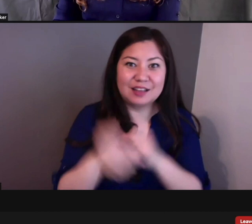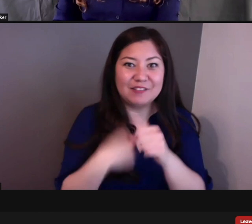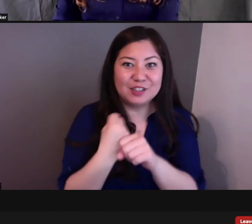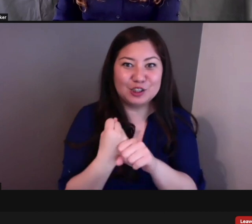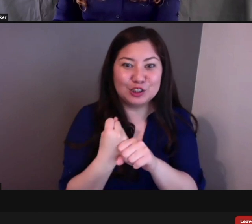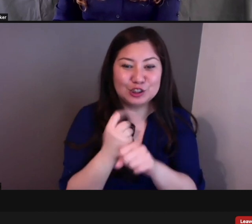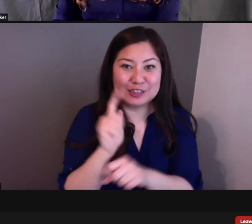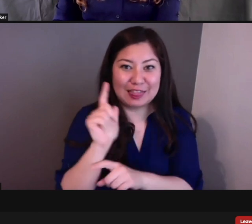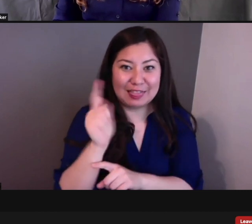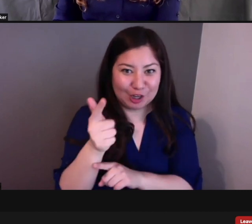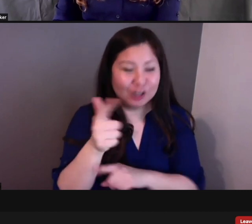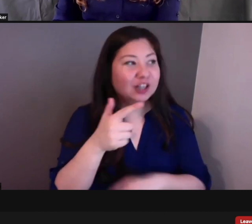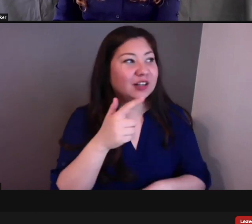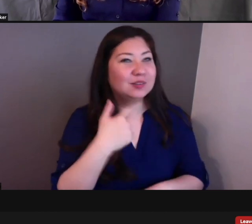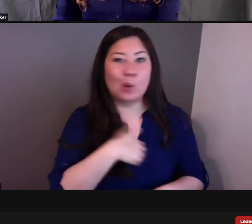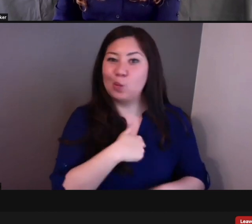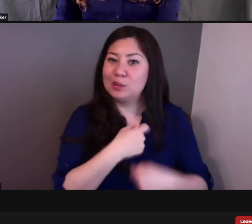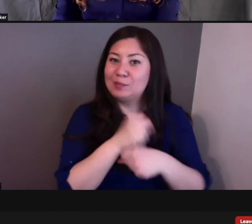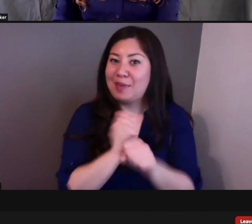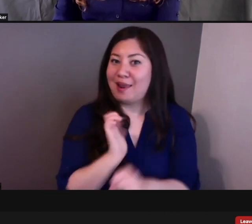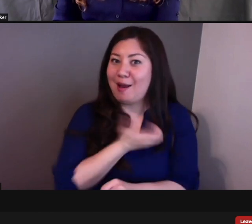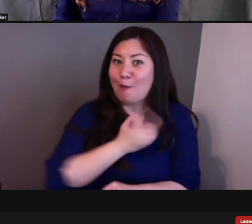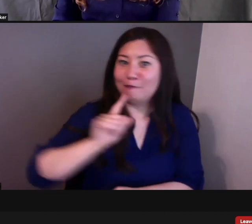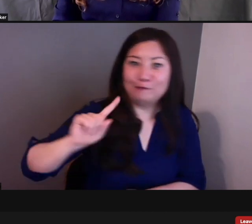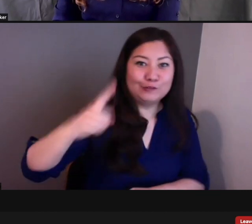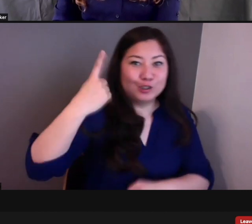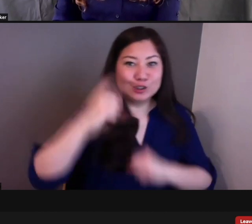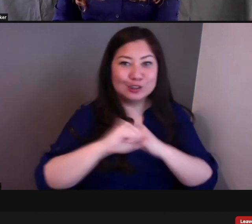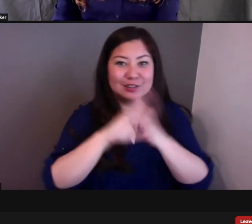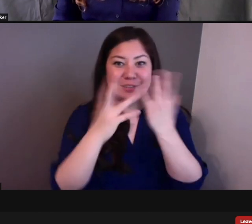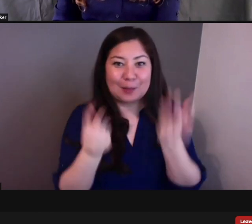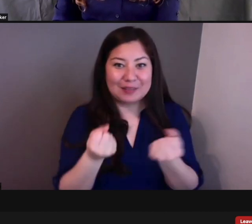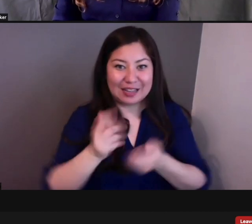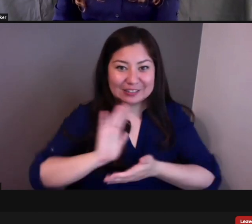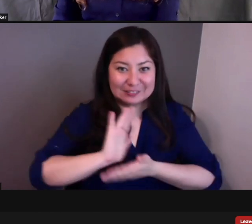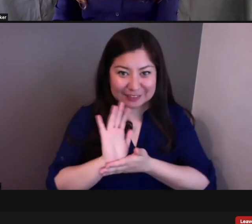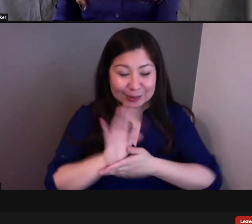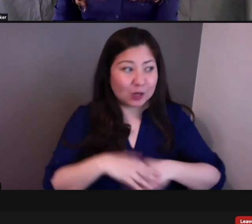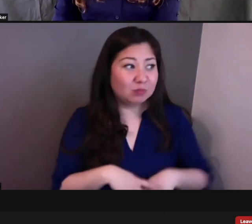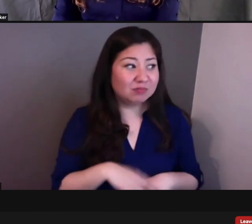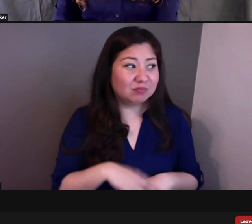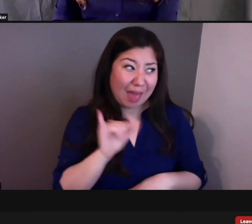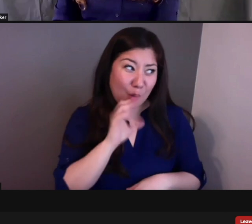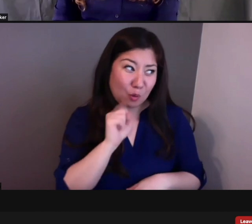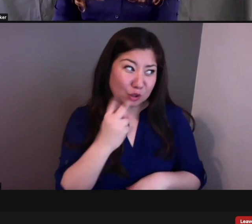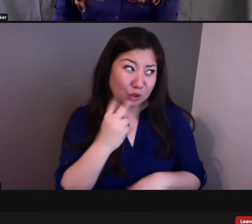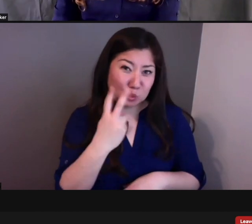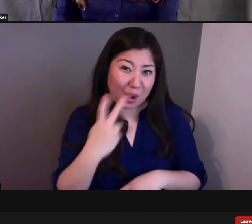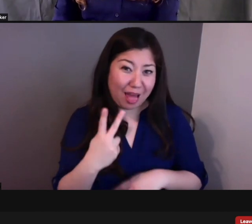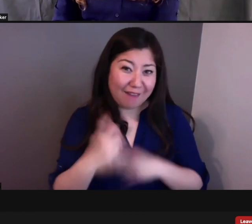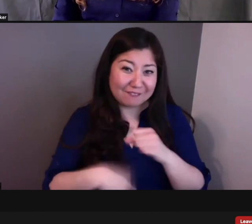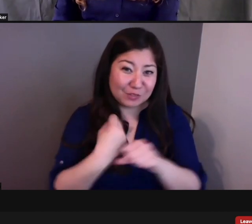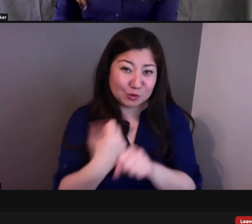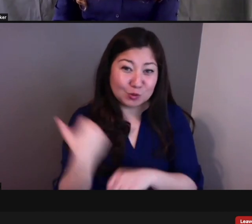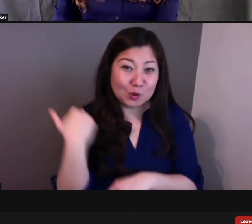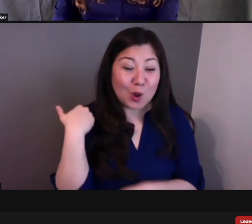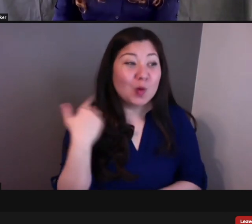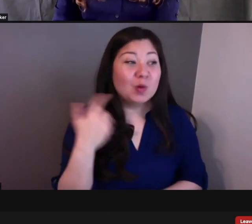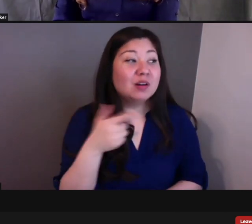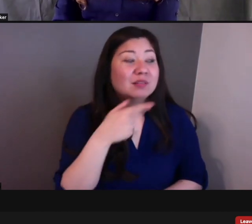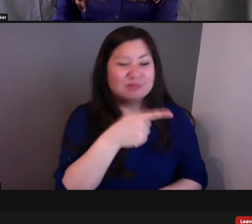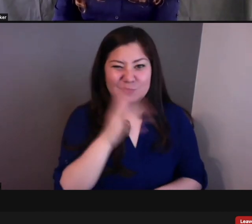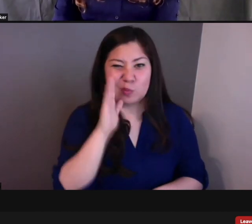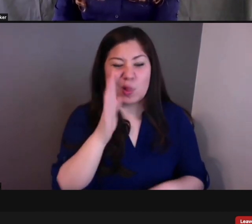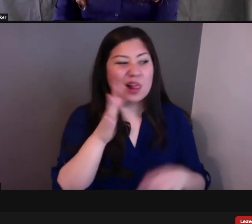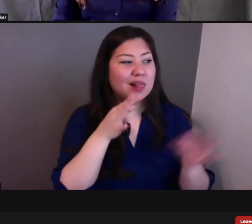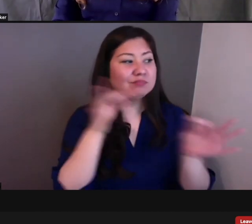I was nervous. So my mind was just set on English word order, finger spelling.